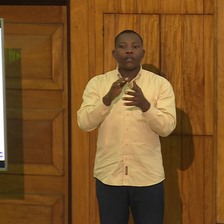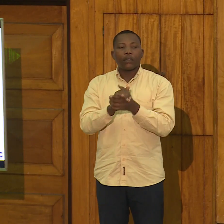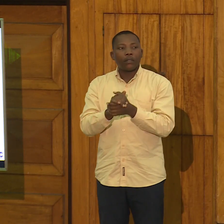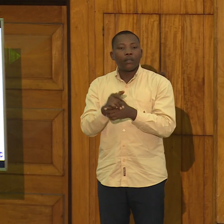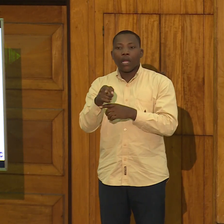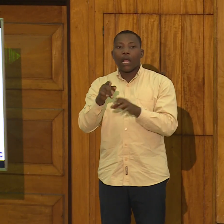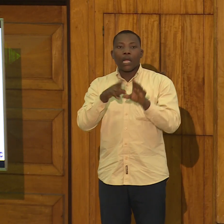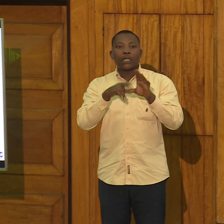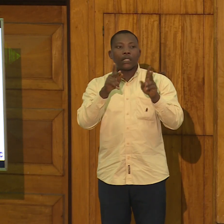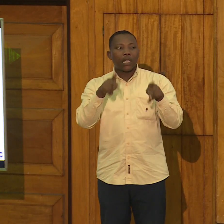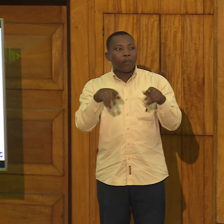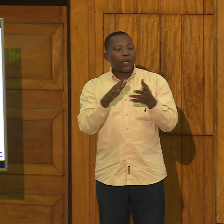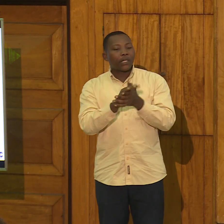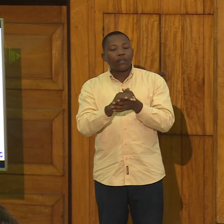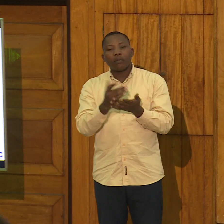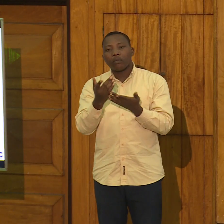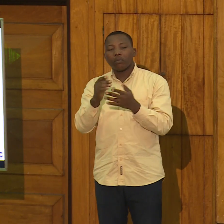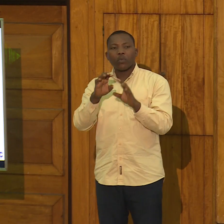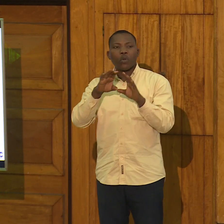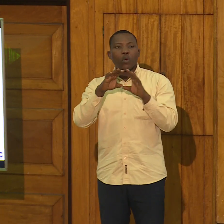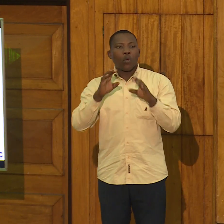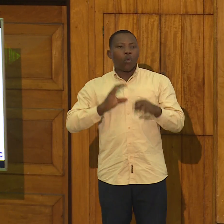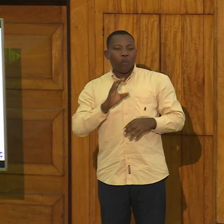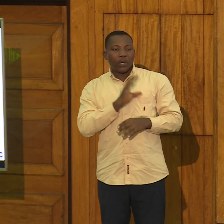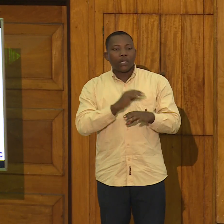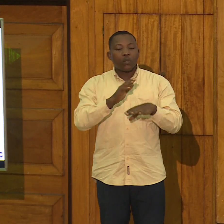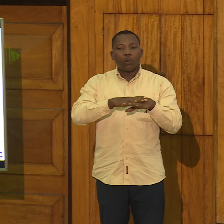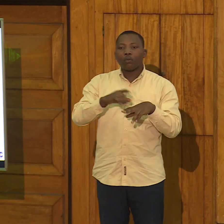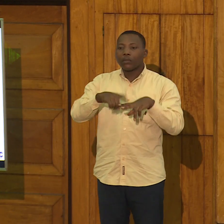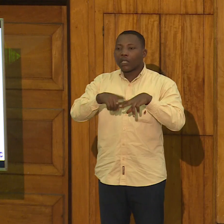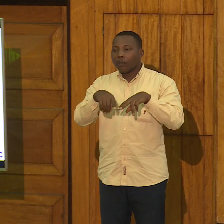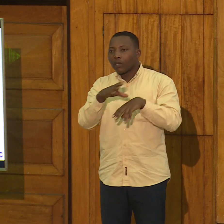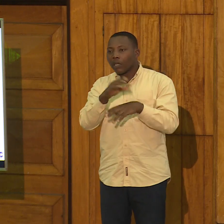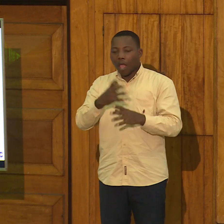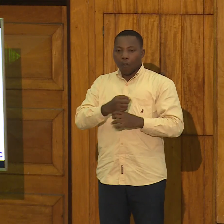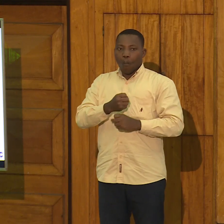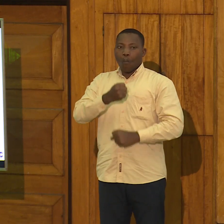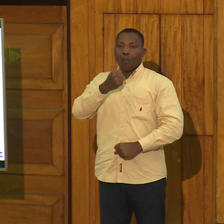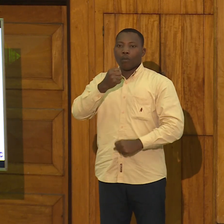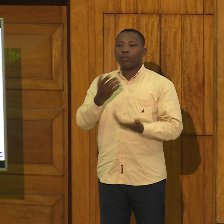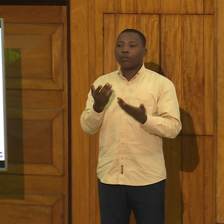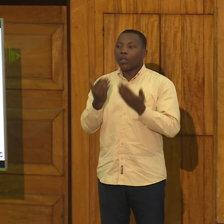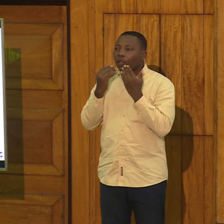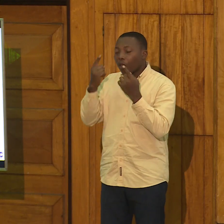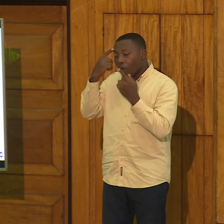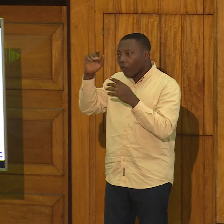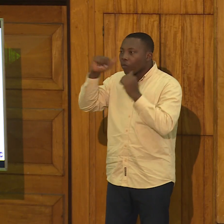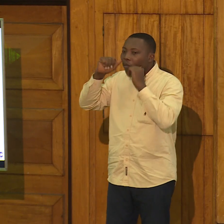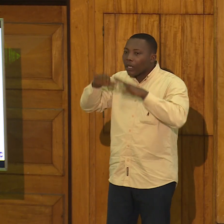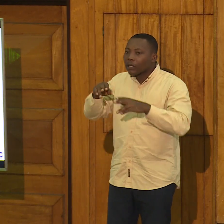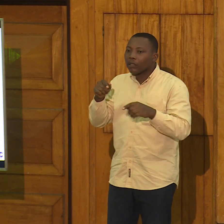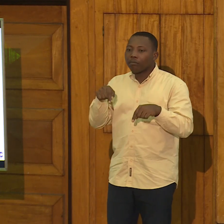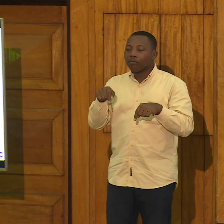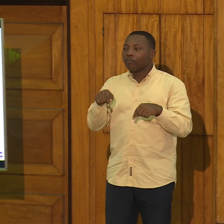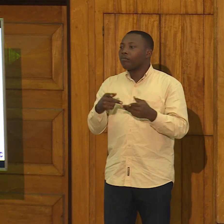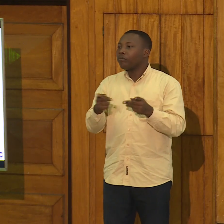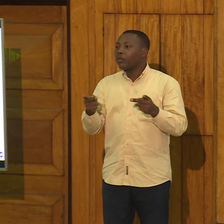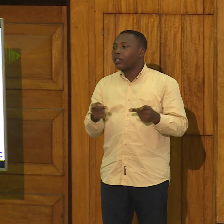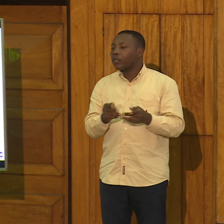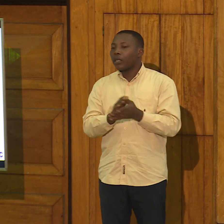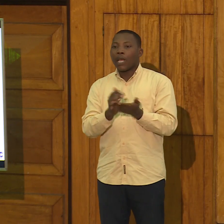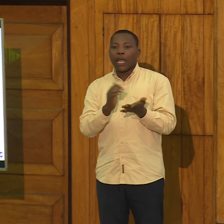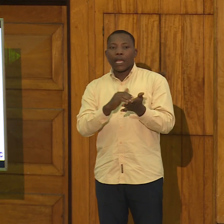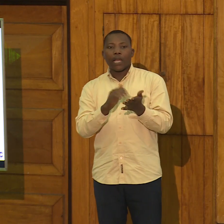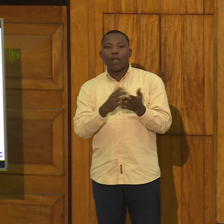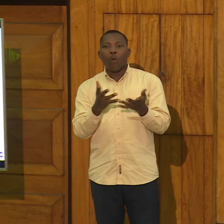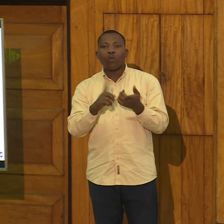chairperson for Thematic Committee on HIV and AIDS, thank you for gracing this occasion. I also want to recognize